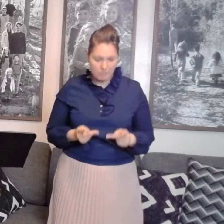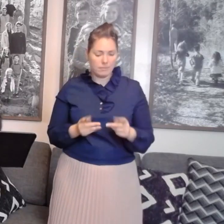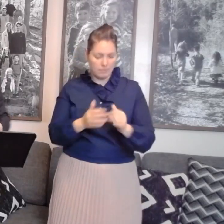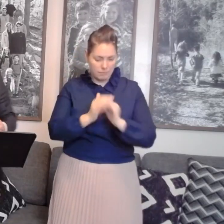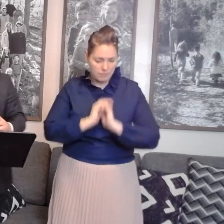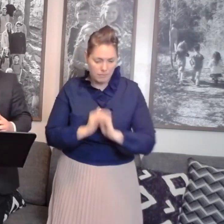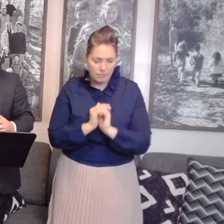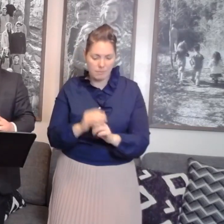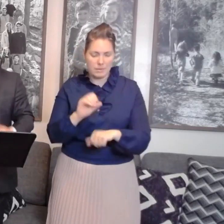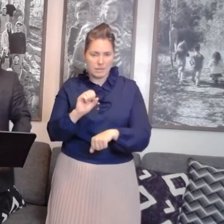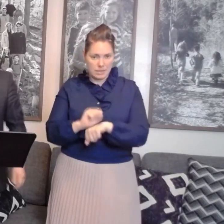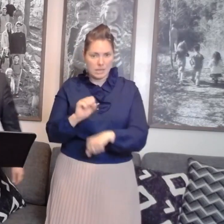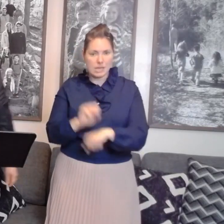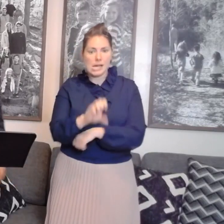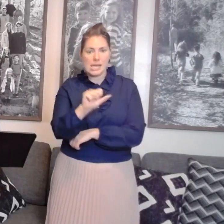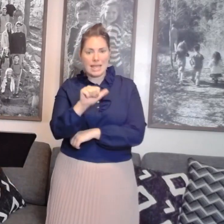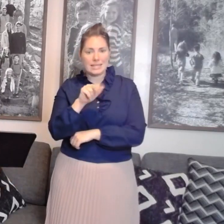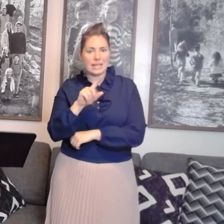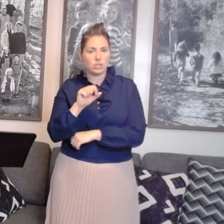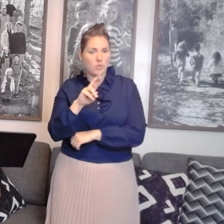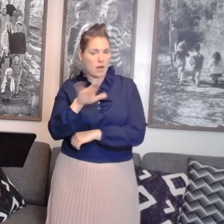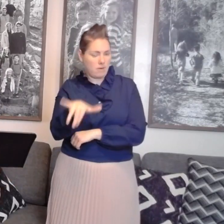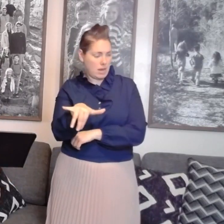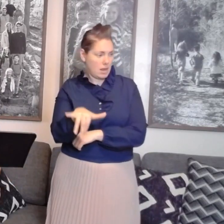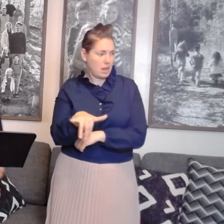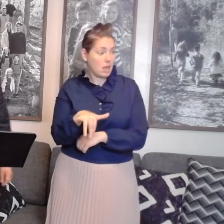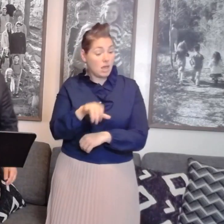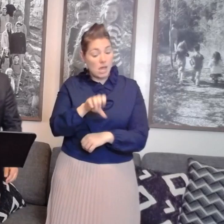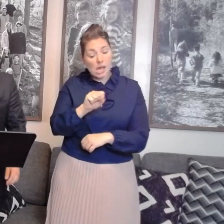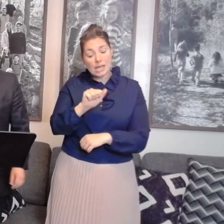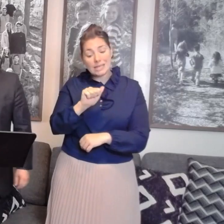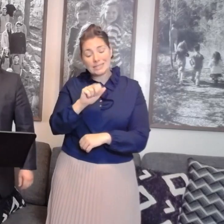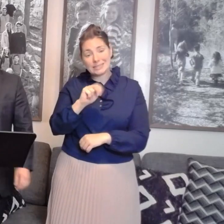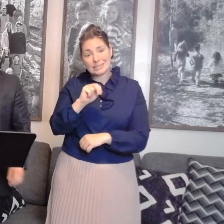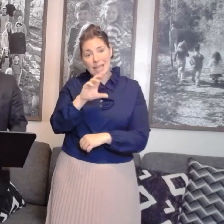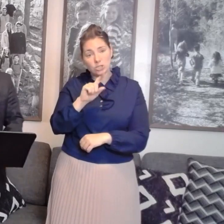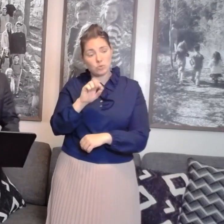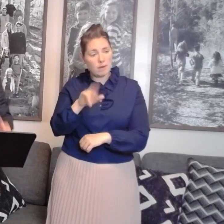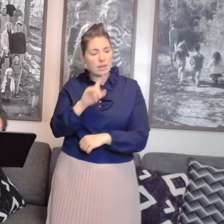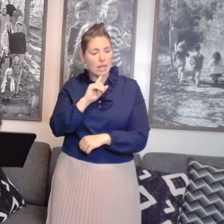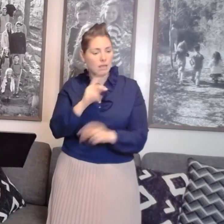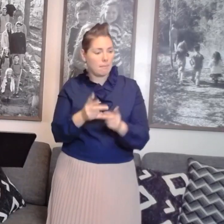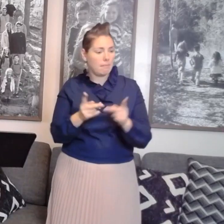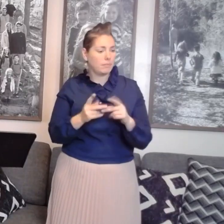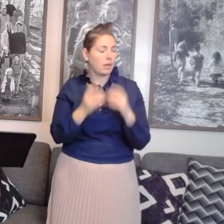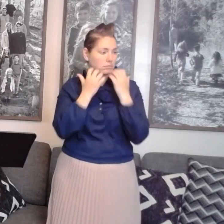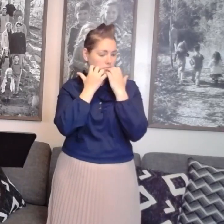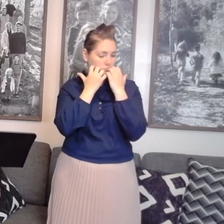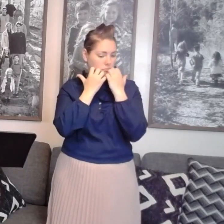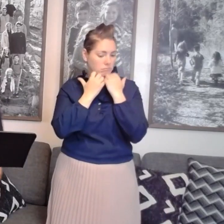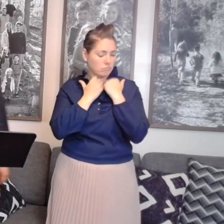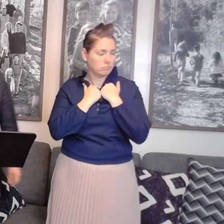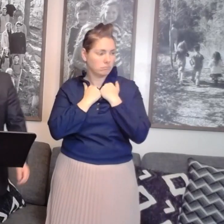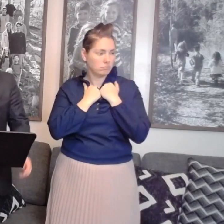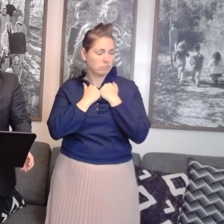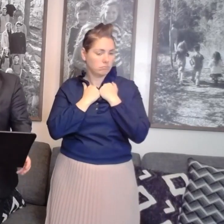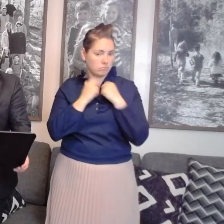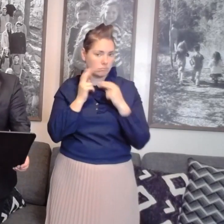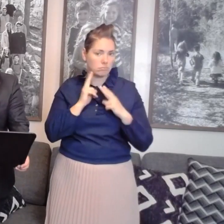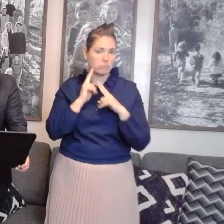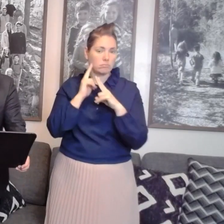Yeah. Yes, yes. A sanctuary is a consecrated place. A sanctuary is a place